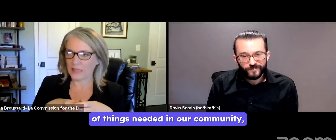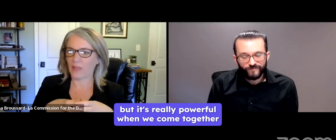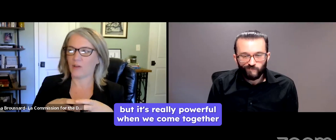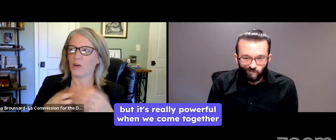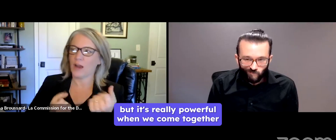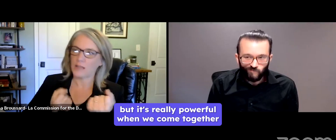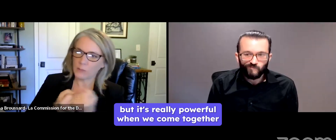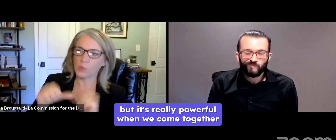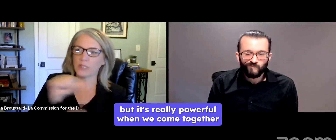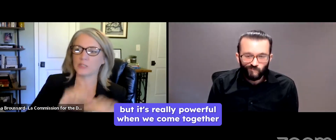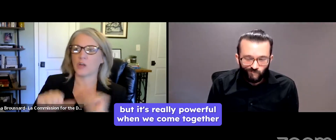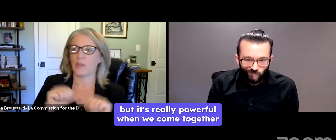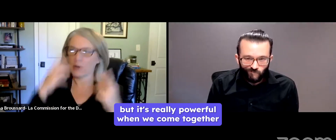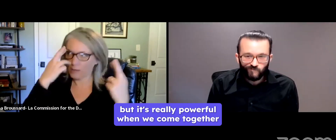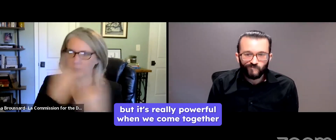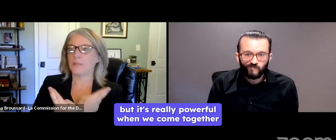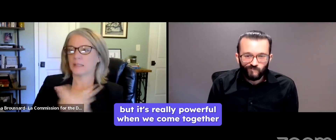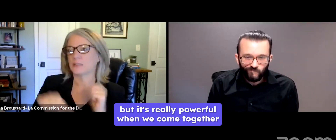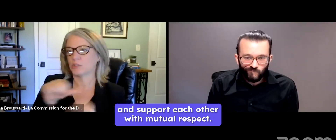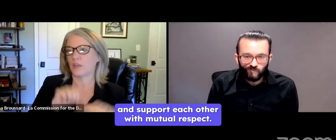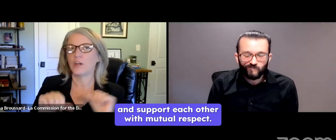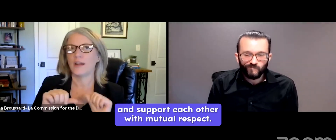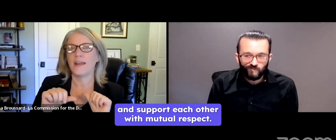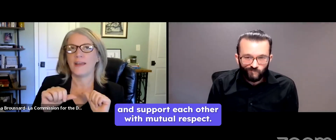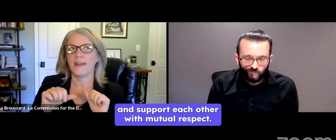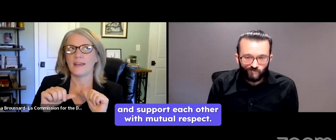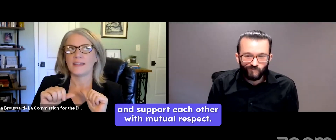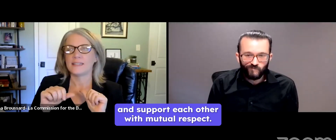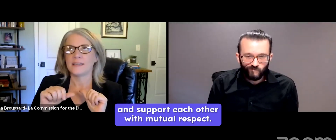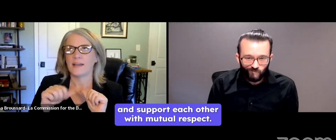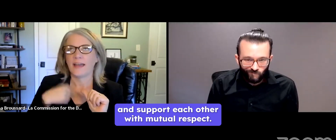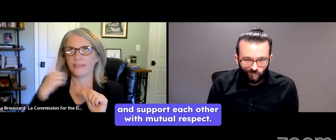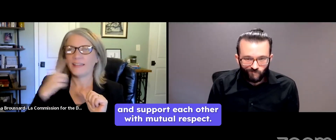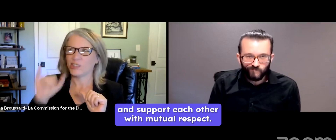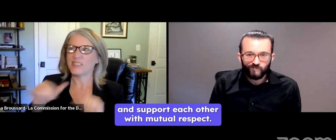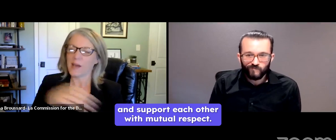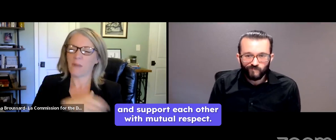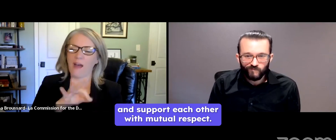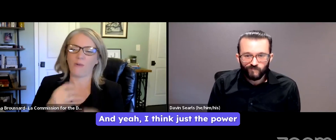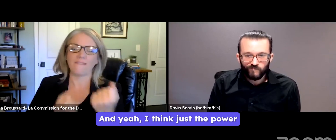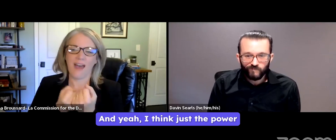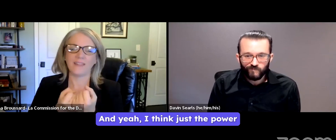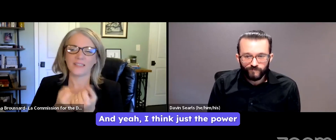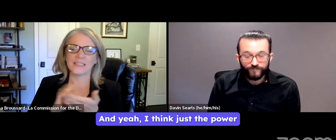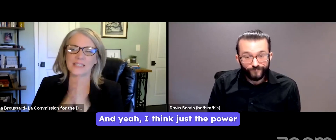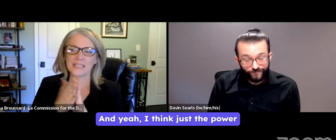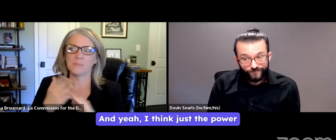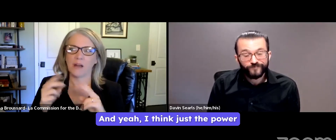But it's really powerful when we come together and support each other with mutual respect. And yeah, I think just the